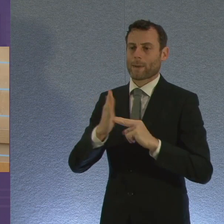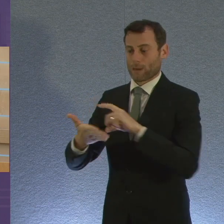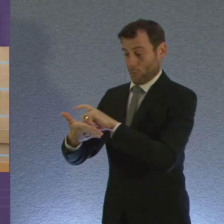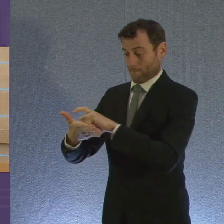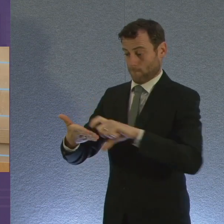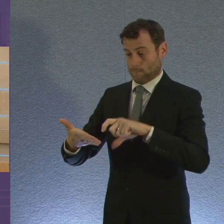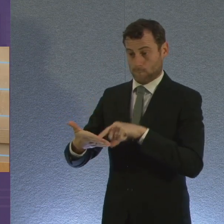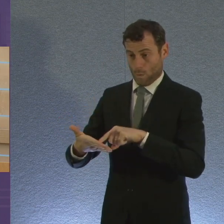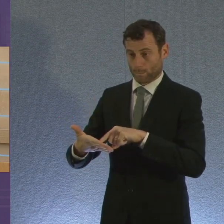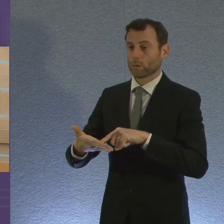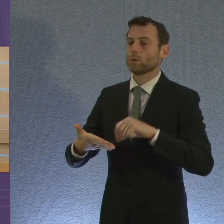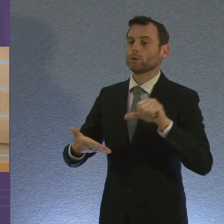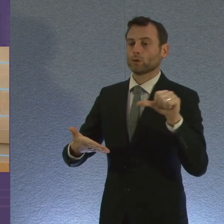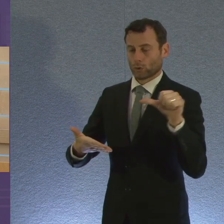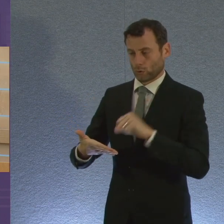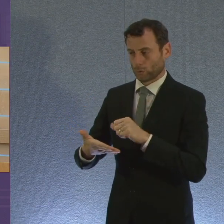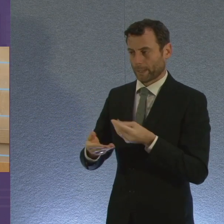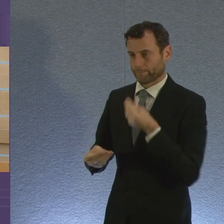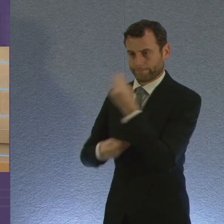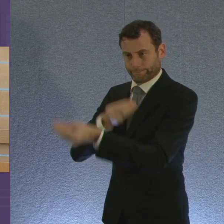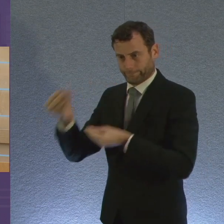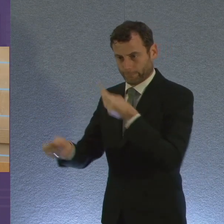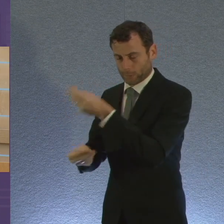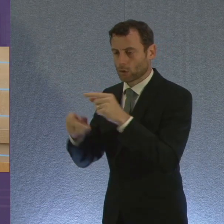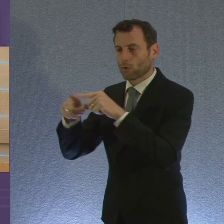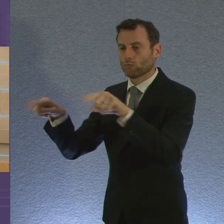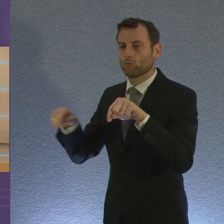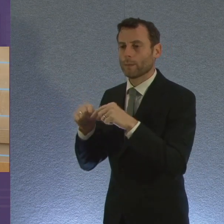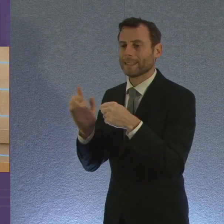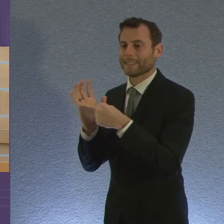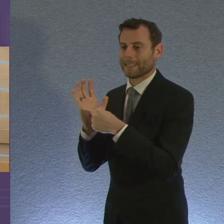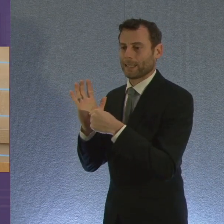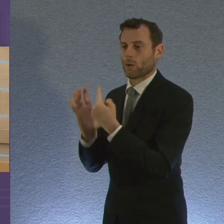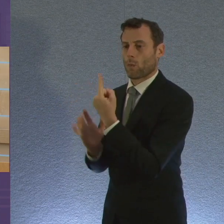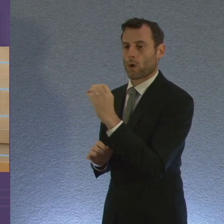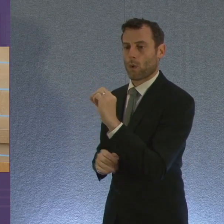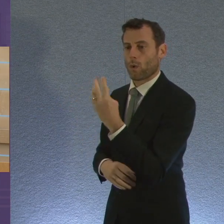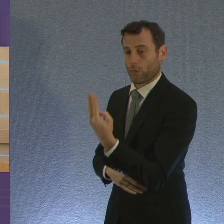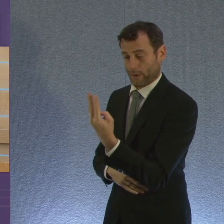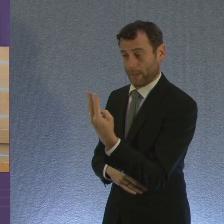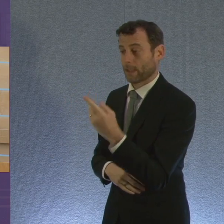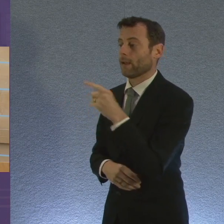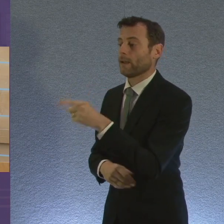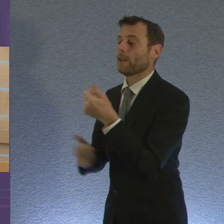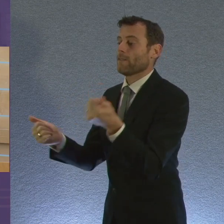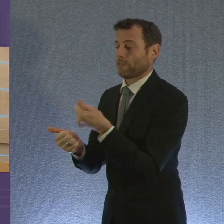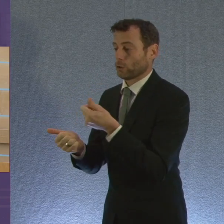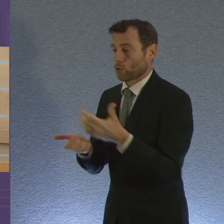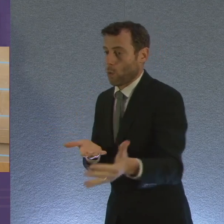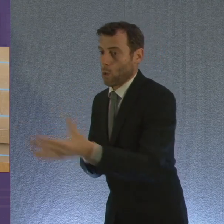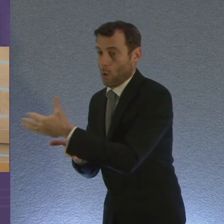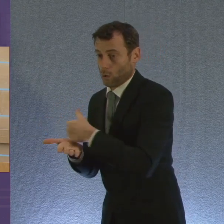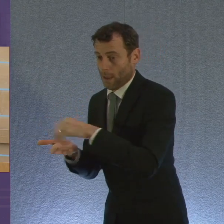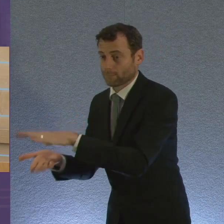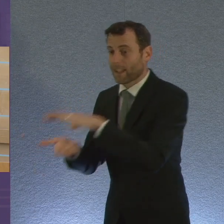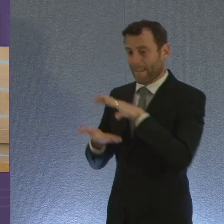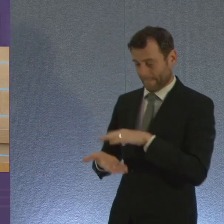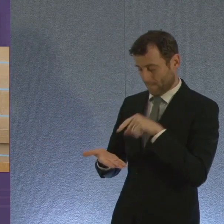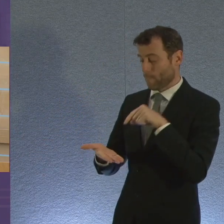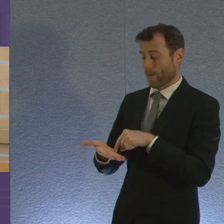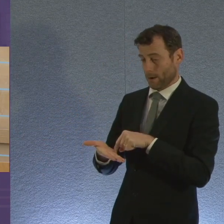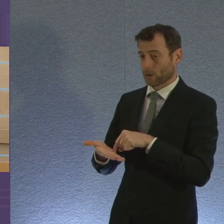Parliamentary Business Team in room T103, and completed nomination forms should then be returned to the Parliamentary Business Teams as soon as possible before